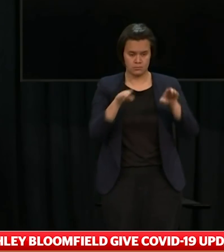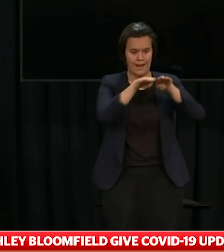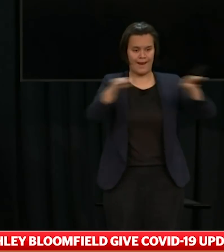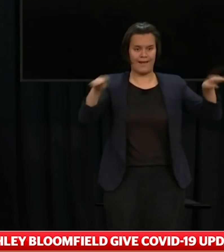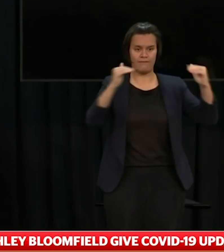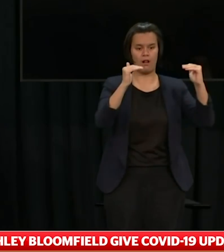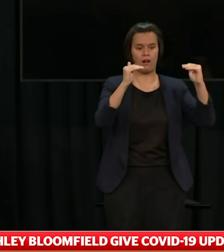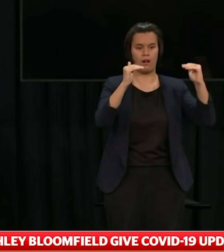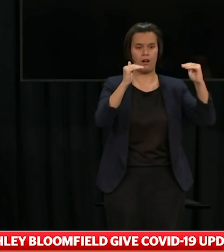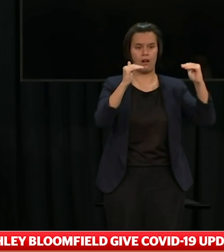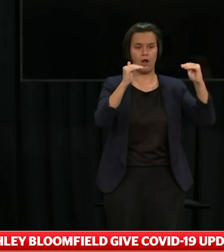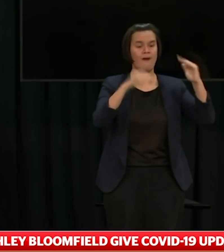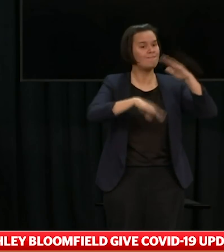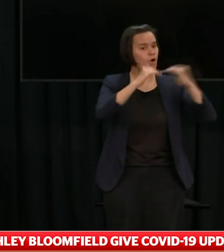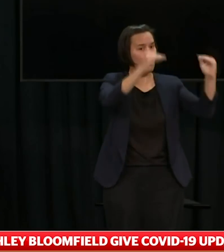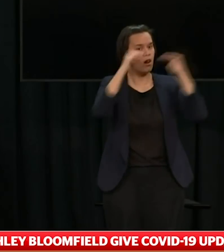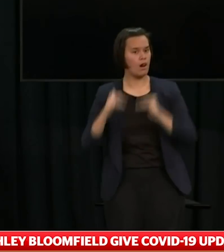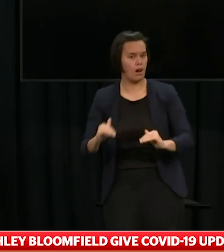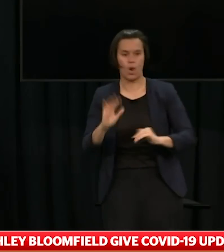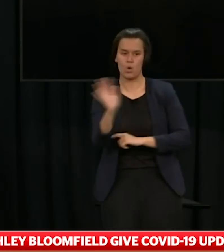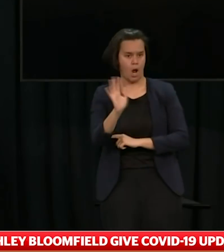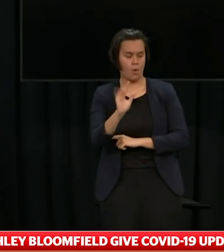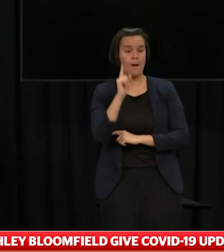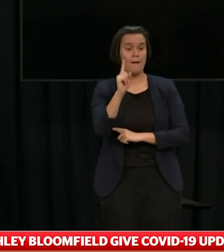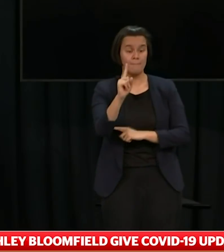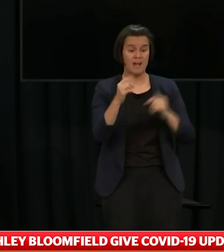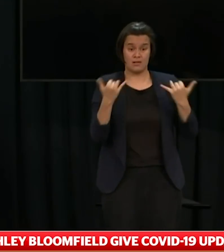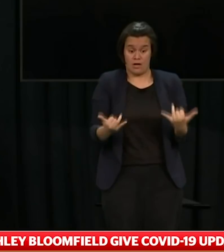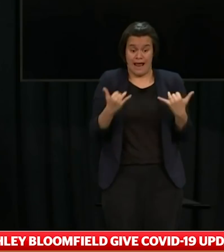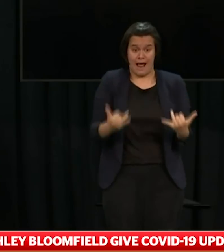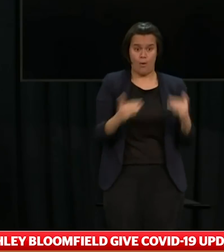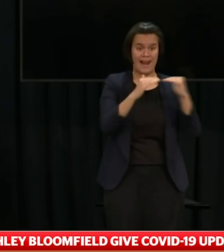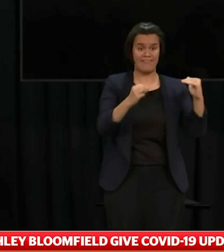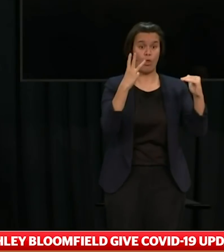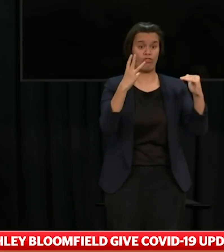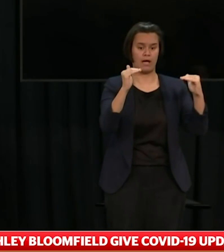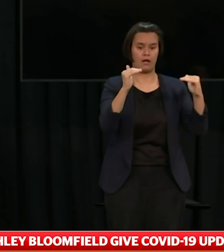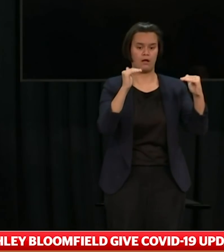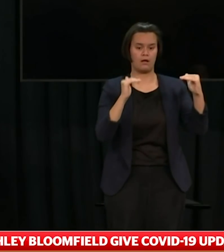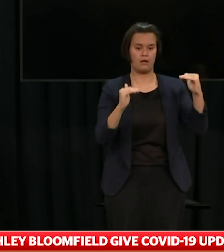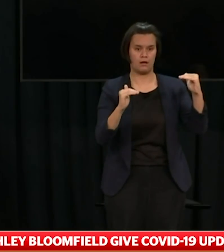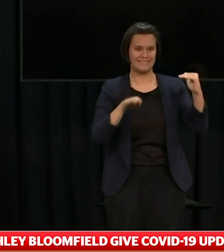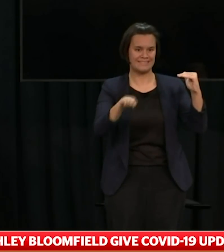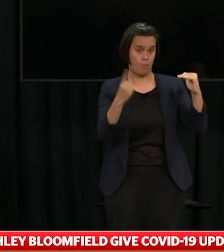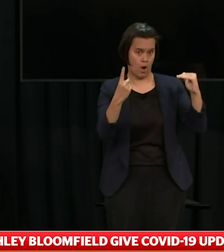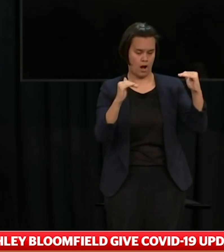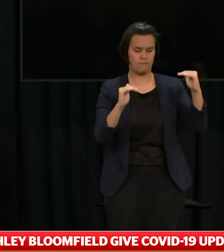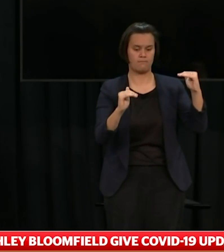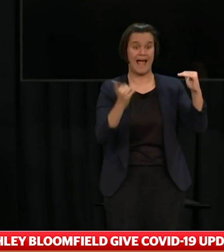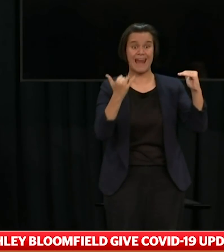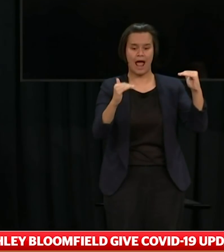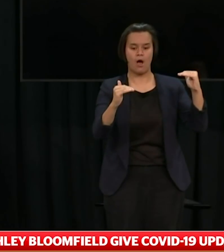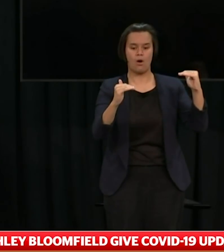restrictions in the Waikato, allowing them to take the second step down in level 3 from tomorrow, Tuesday the 2nd